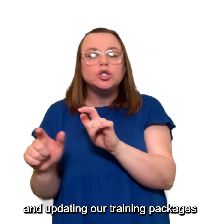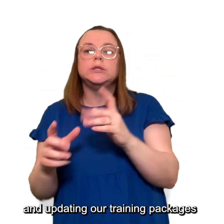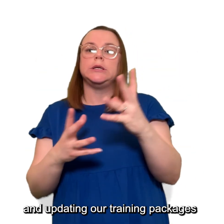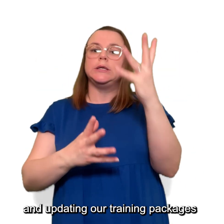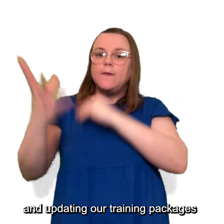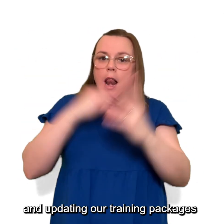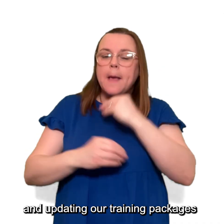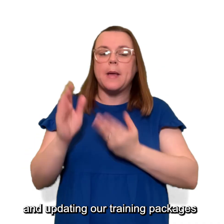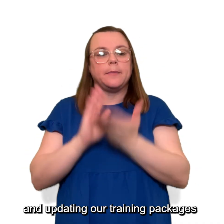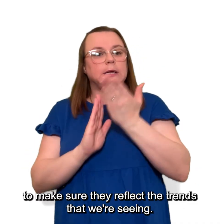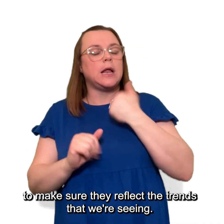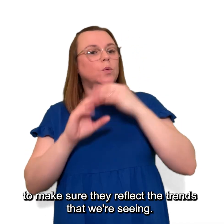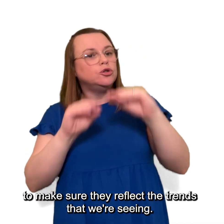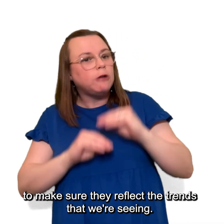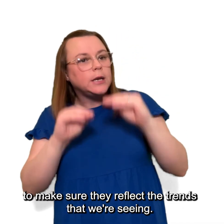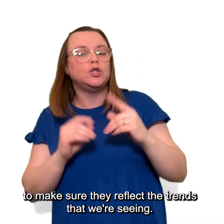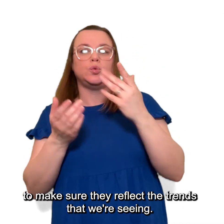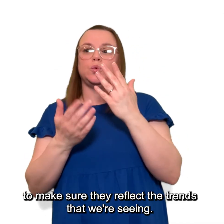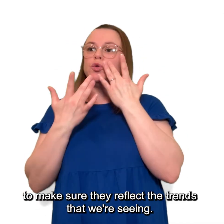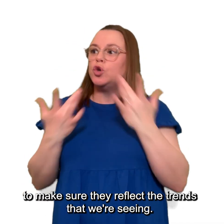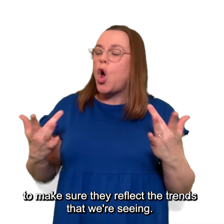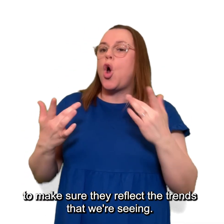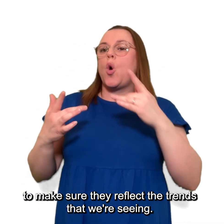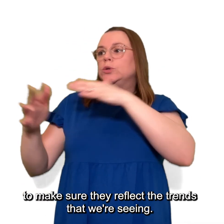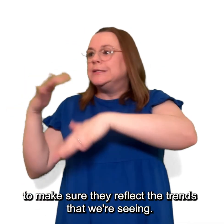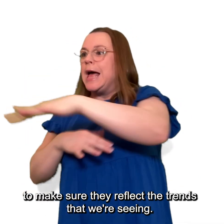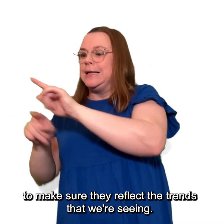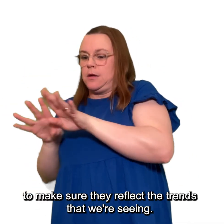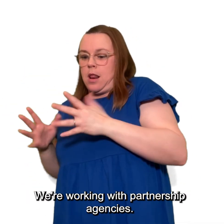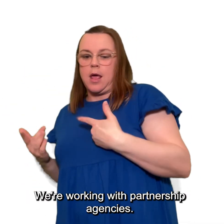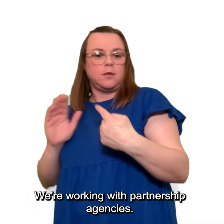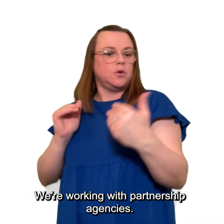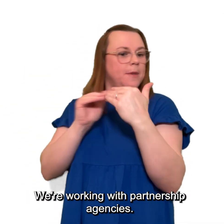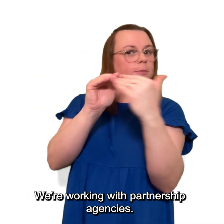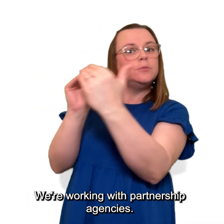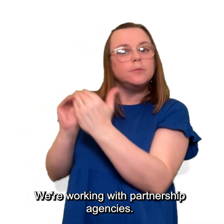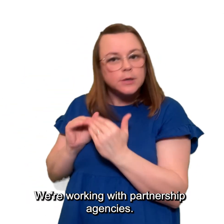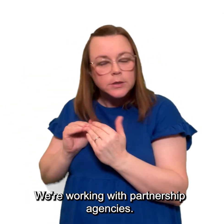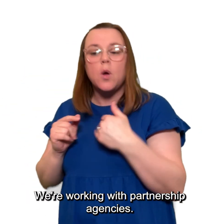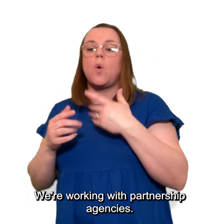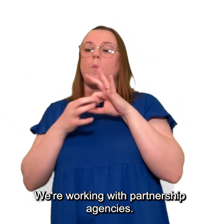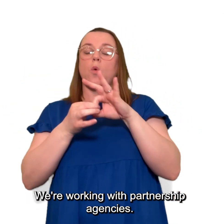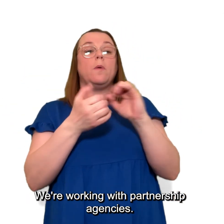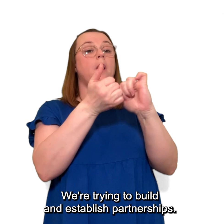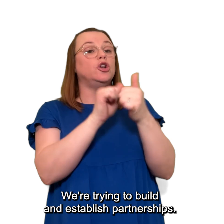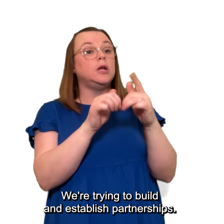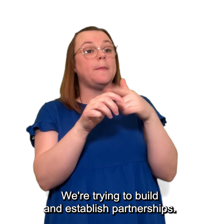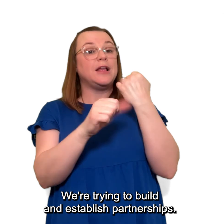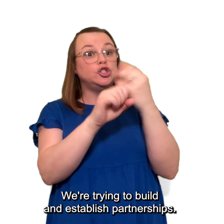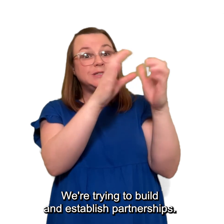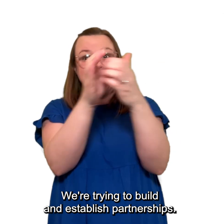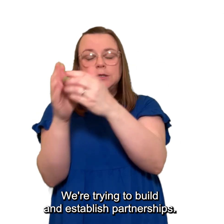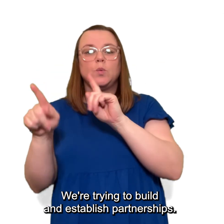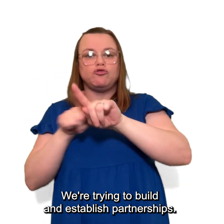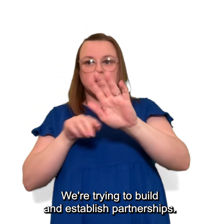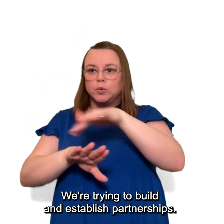developing and updating our training packages to make sure they reflect the trends that we're seeing. We're working with partnership agencies. We're trying to build